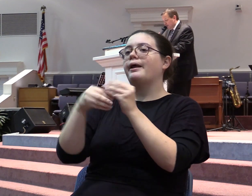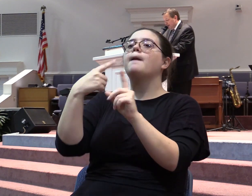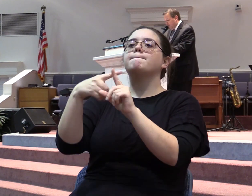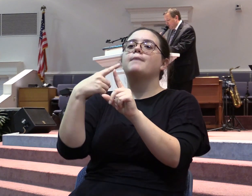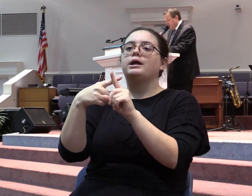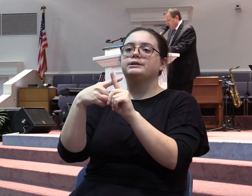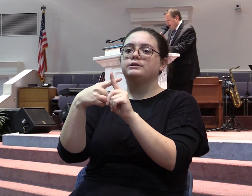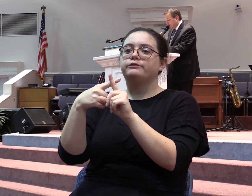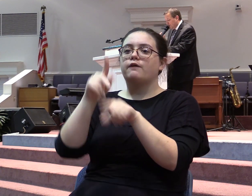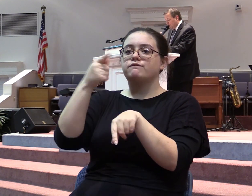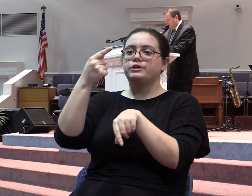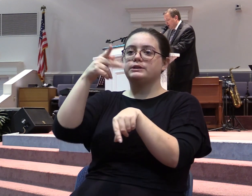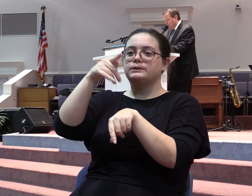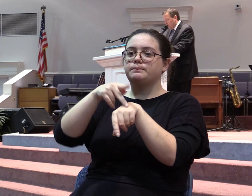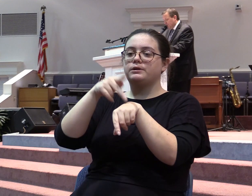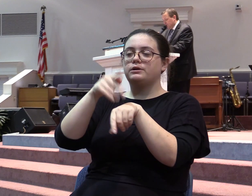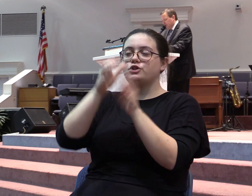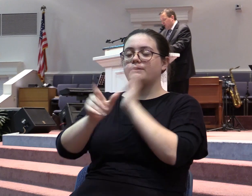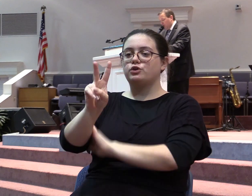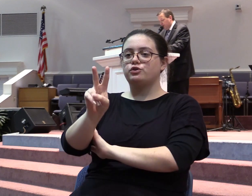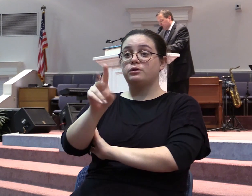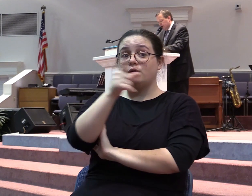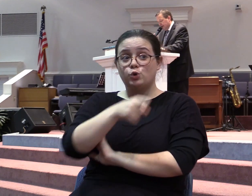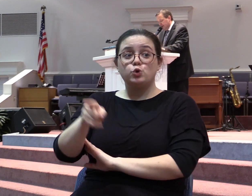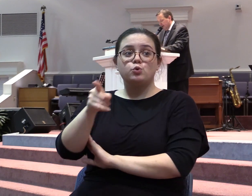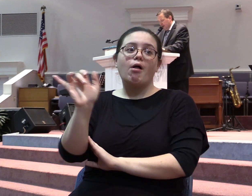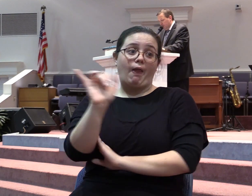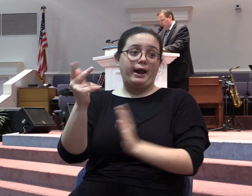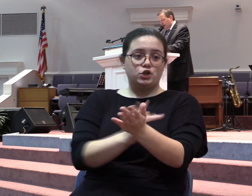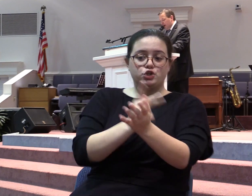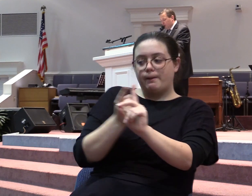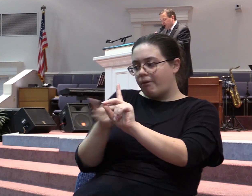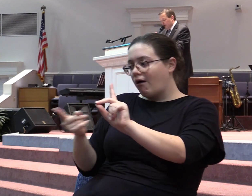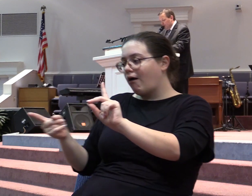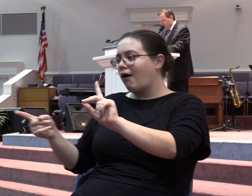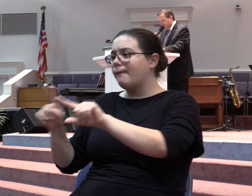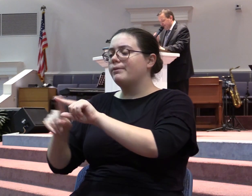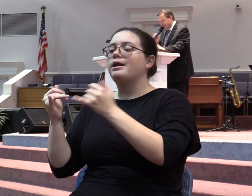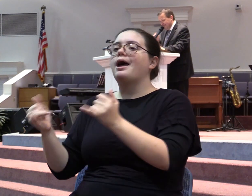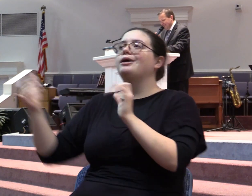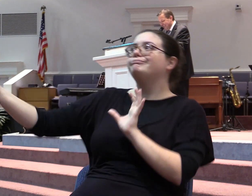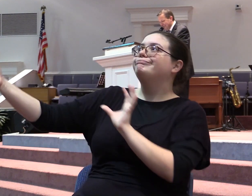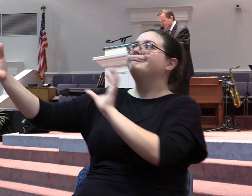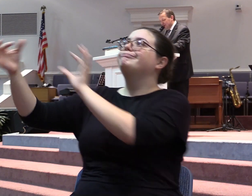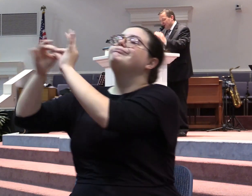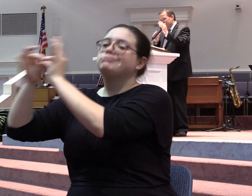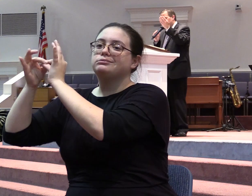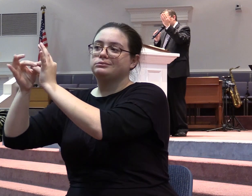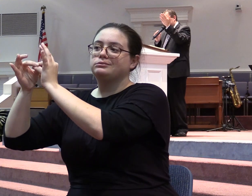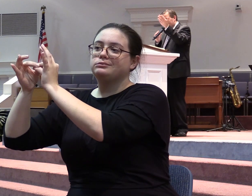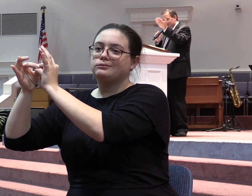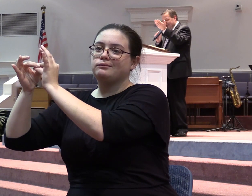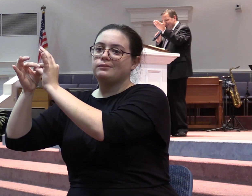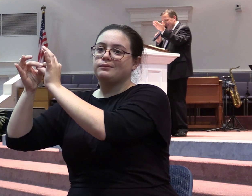when he said, 1 Peter chapter 2, for ye were as sheep going astray, but are now returned. But are